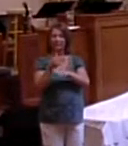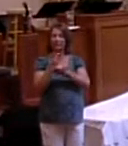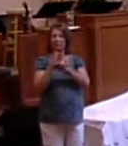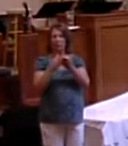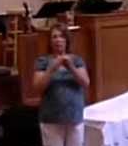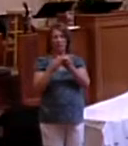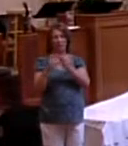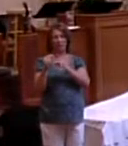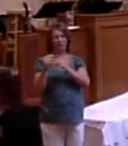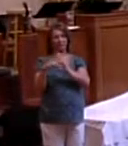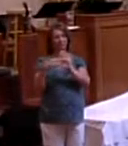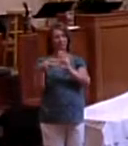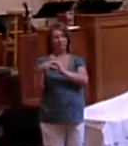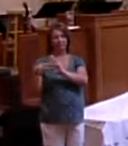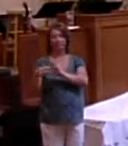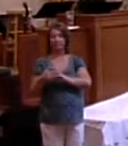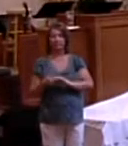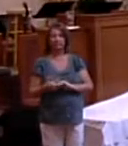lyrics.